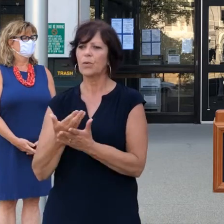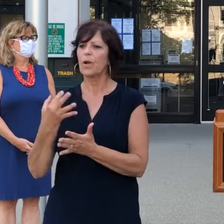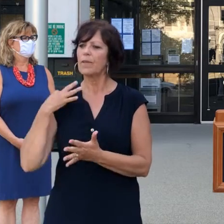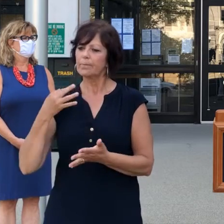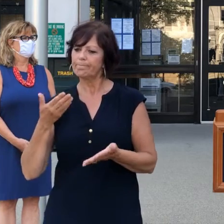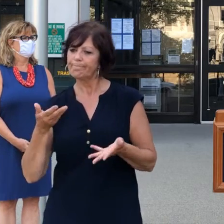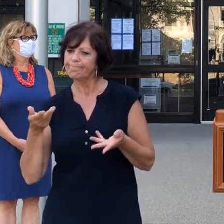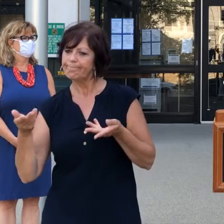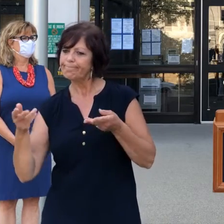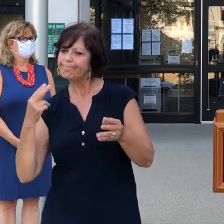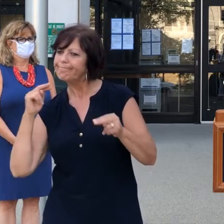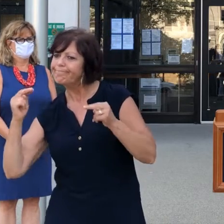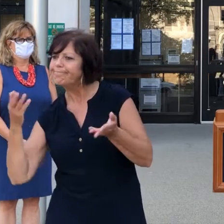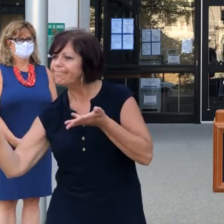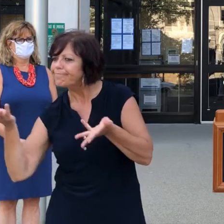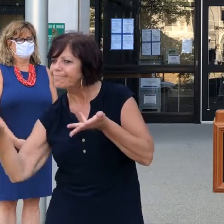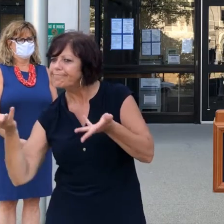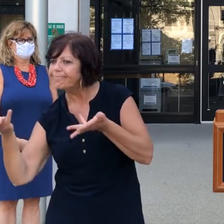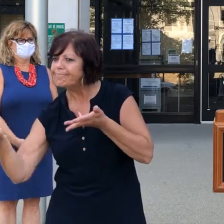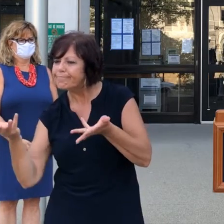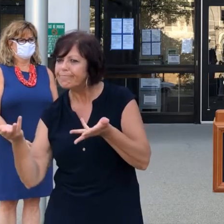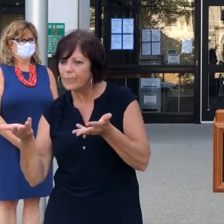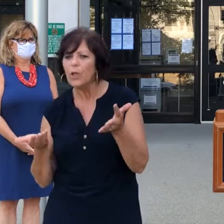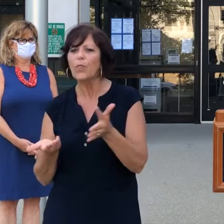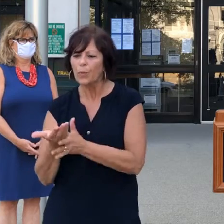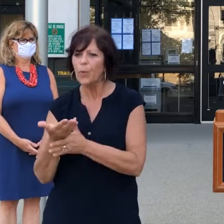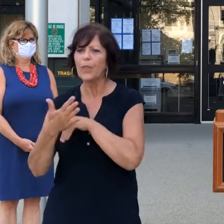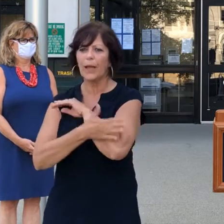with businesses and consumers in Erie County, New York.